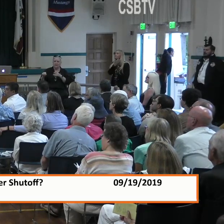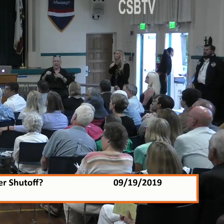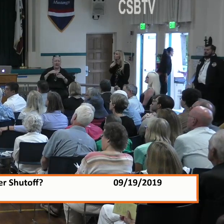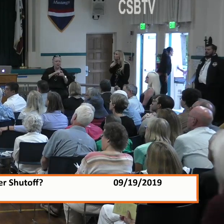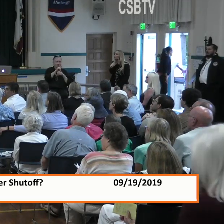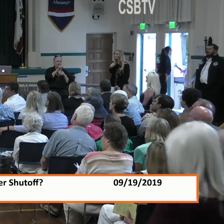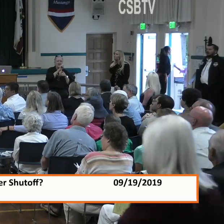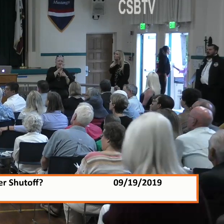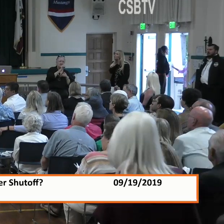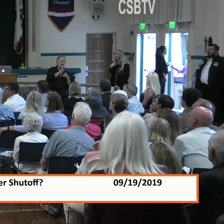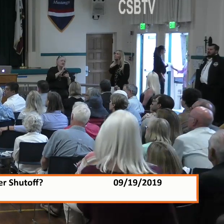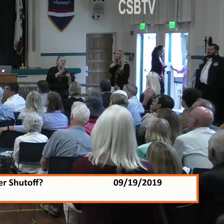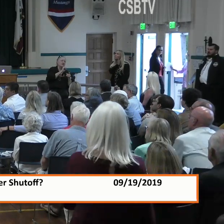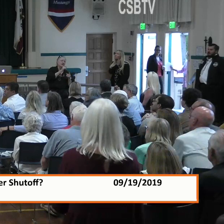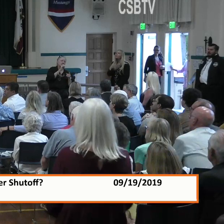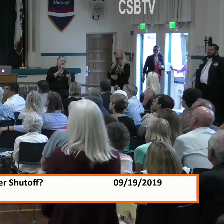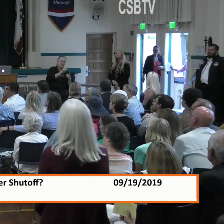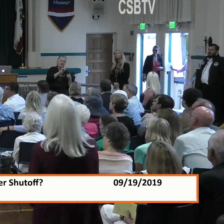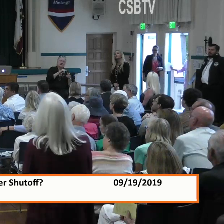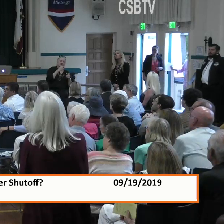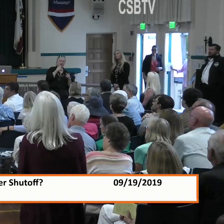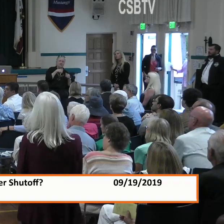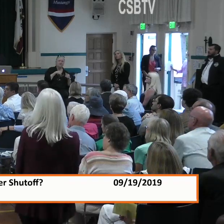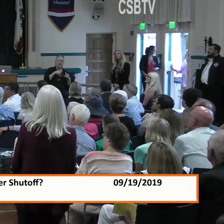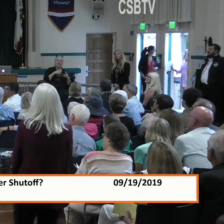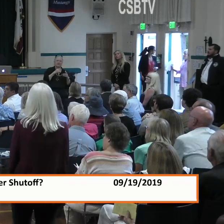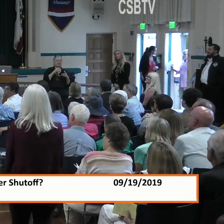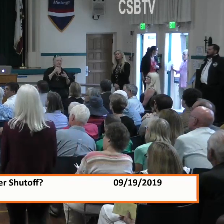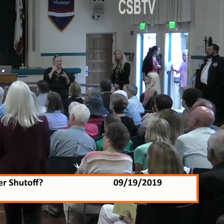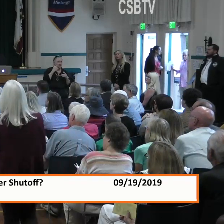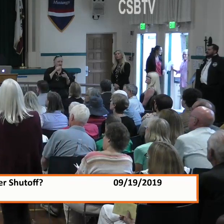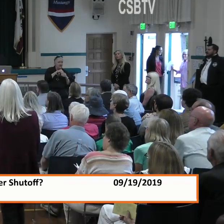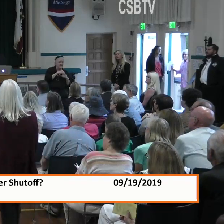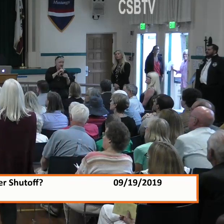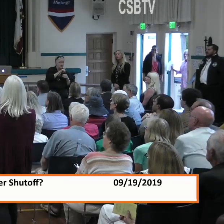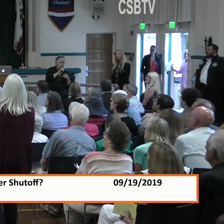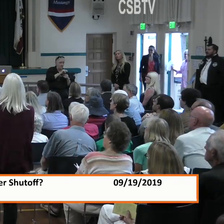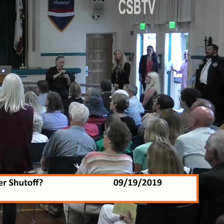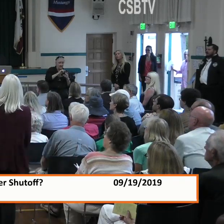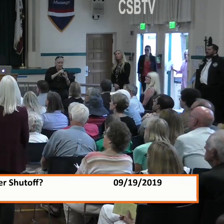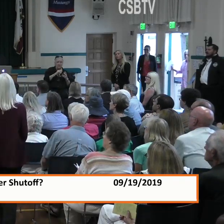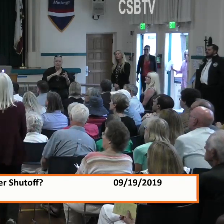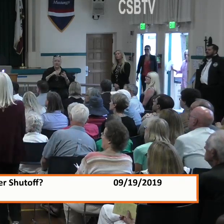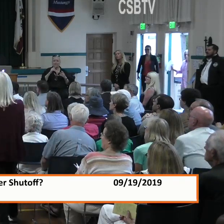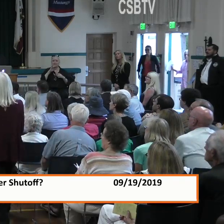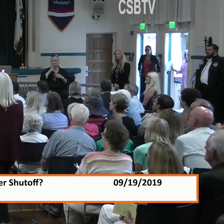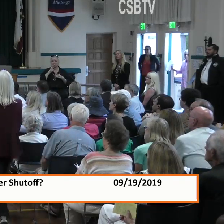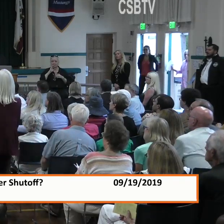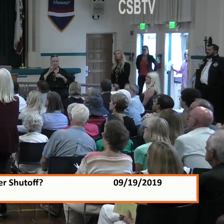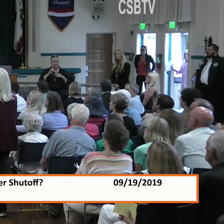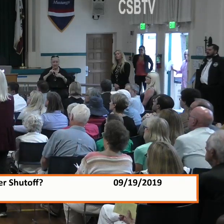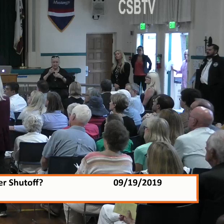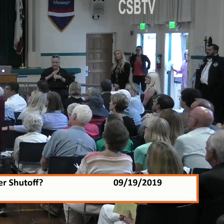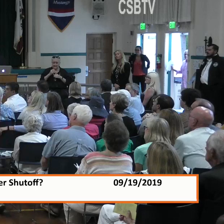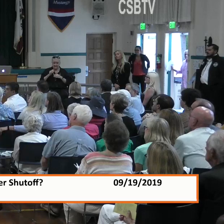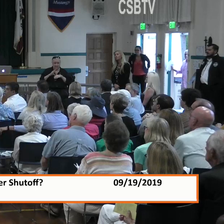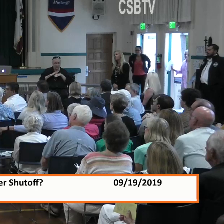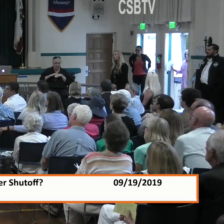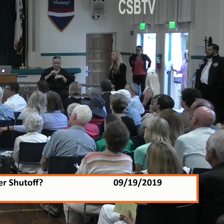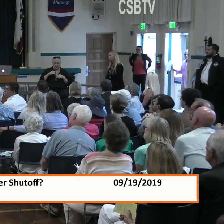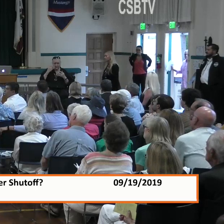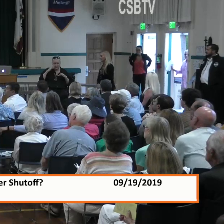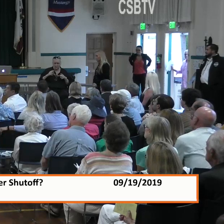proposed shut-off zone either. This is frustrating to constituents. We receive an alert from you, but we can't tell if it applies to